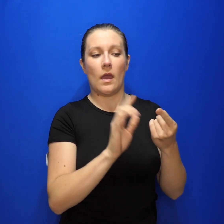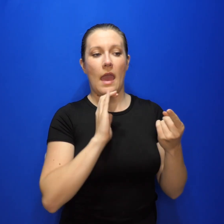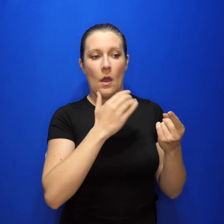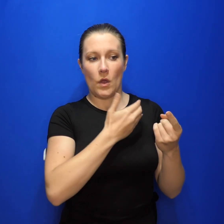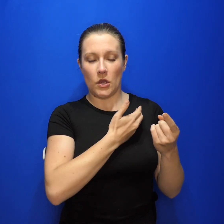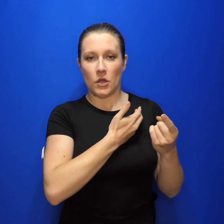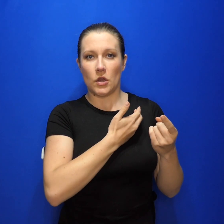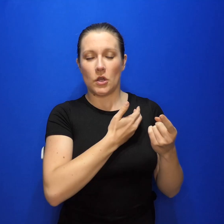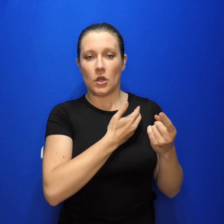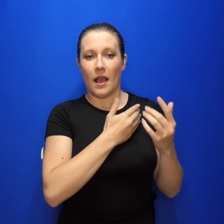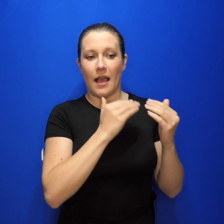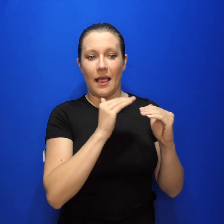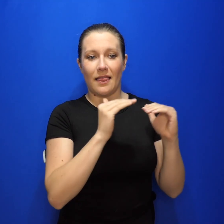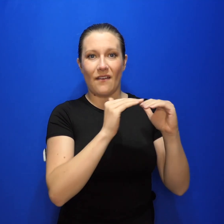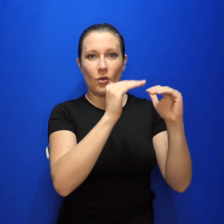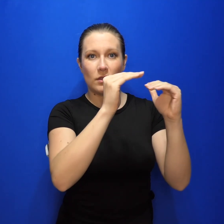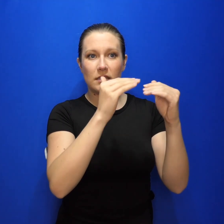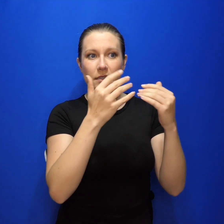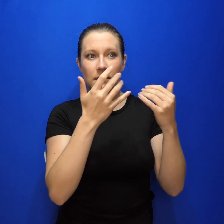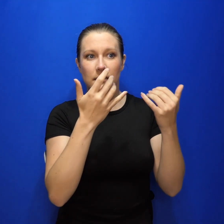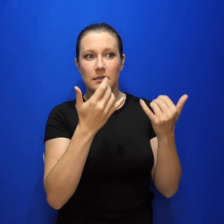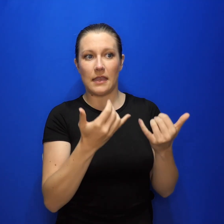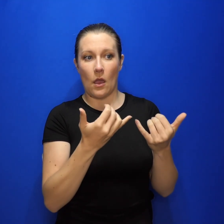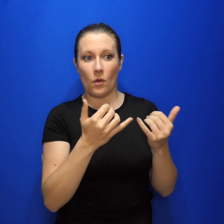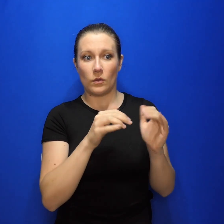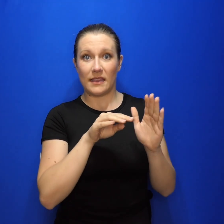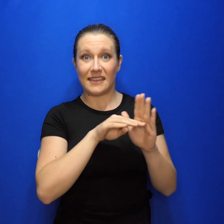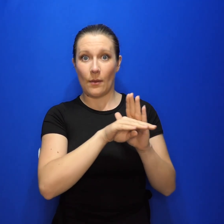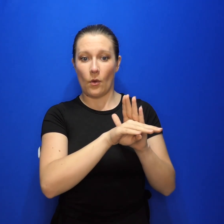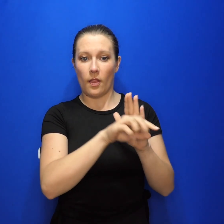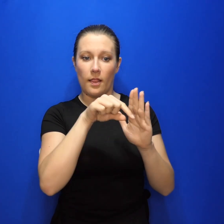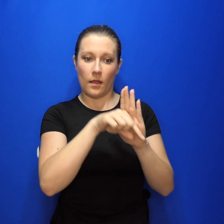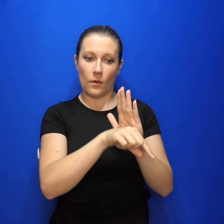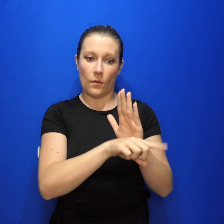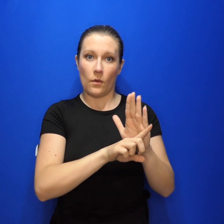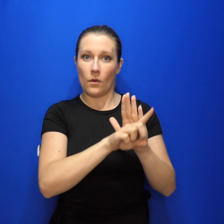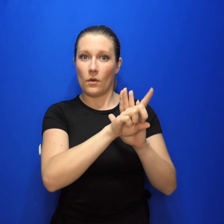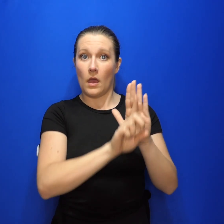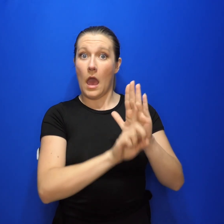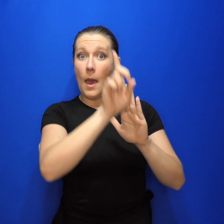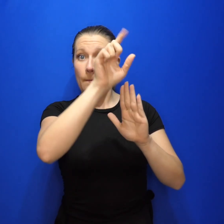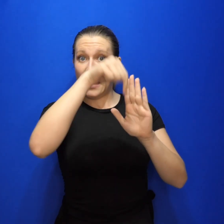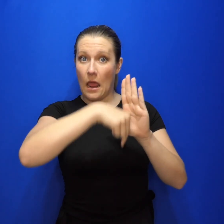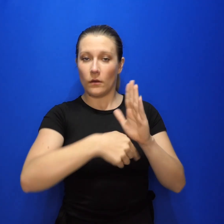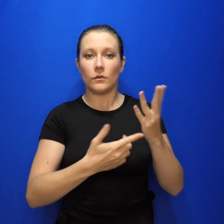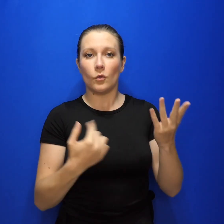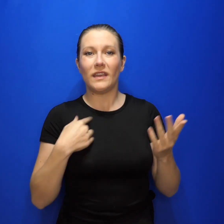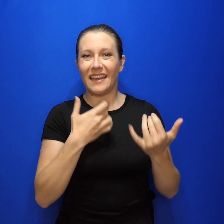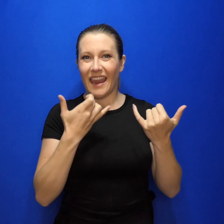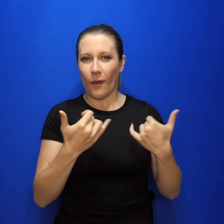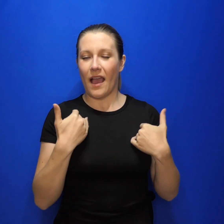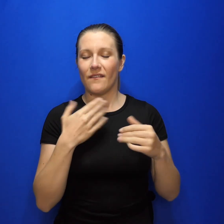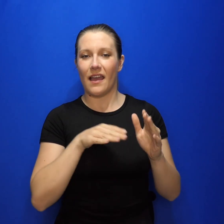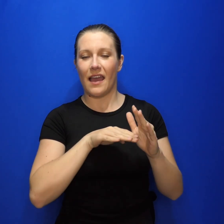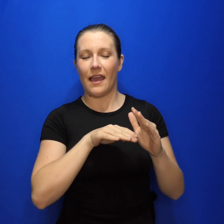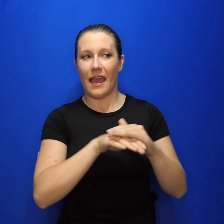where our levels are trending now because thankfully a lot of people have access to using a continuous monitor, right?